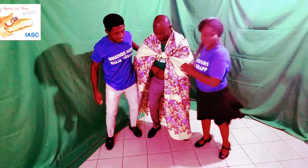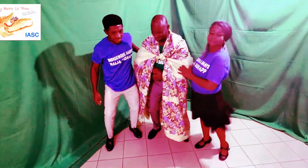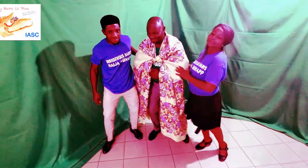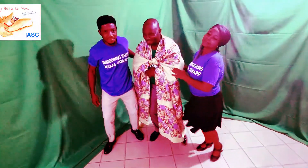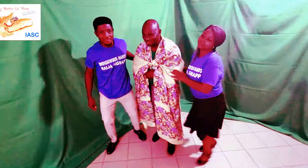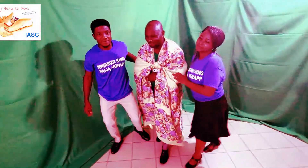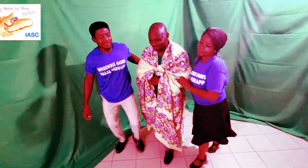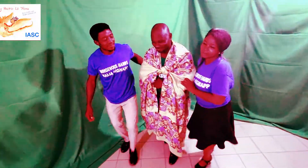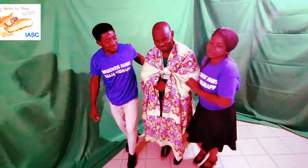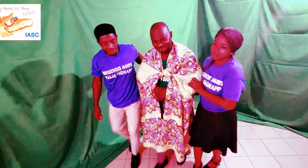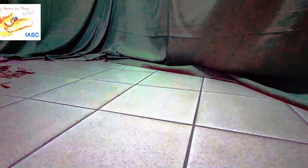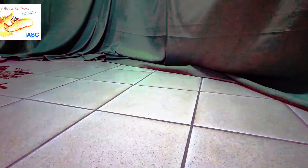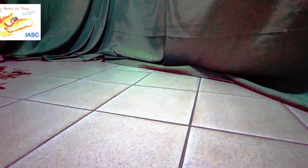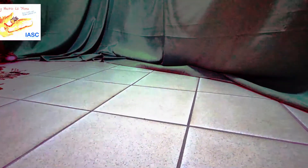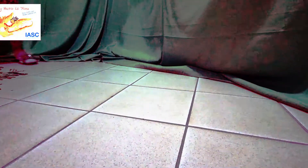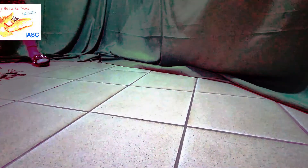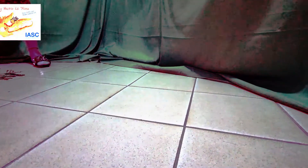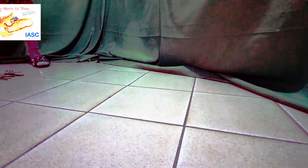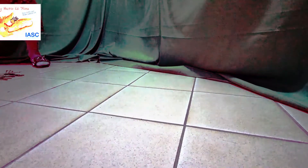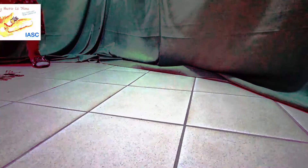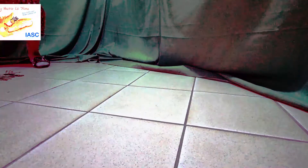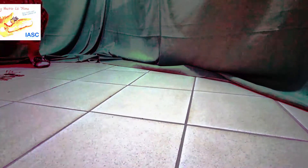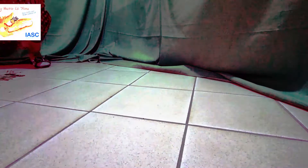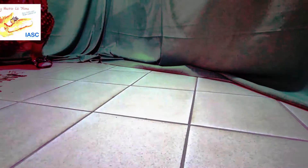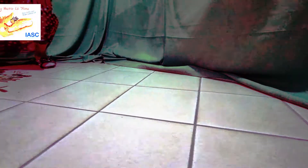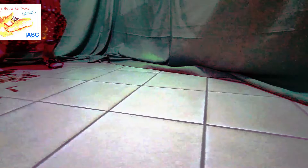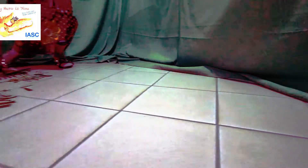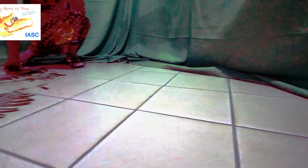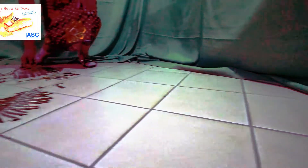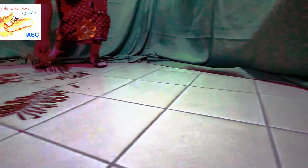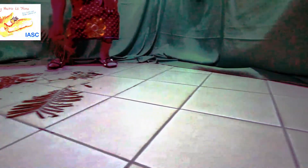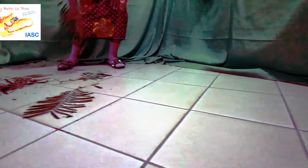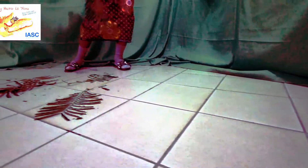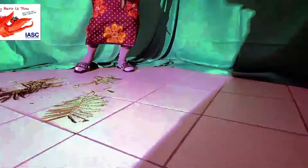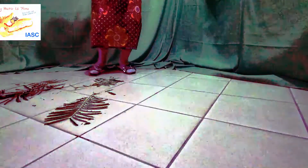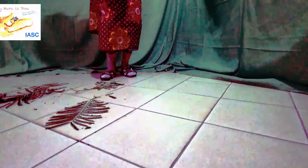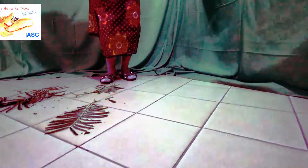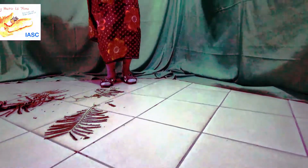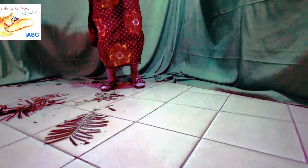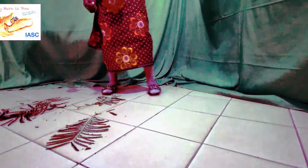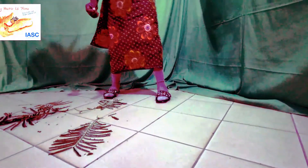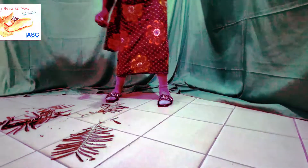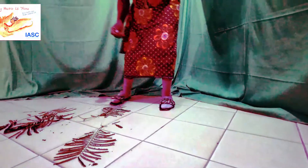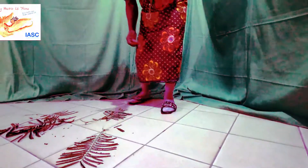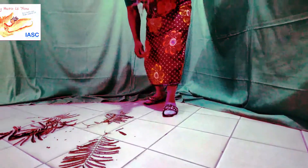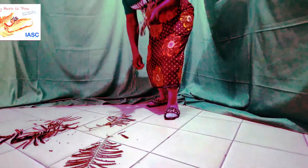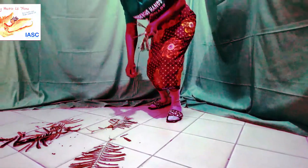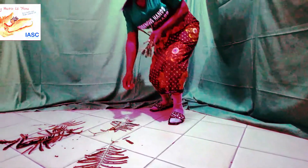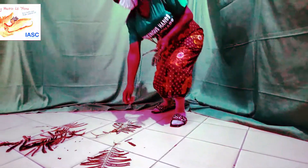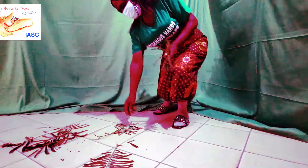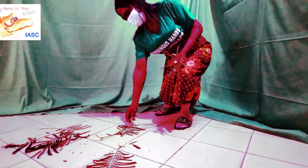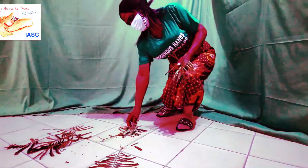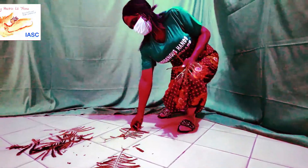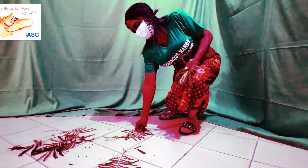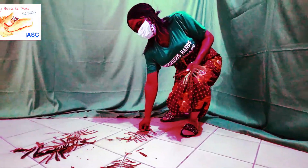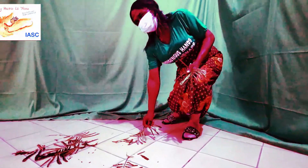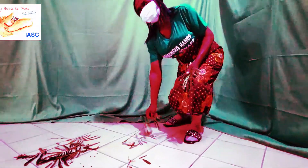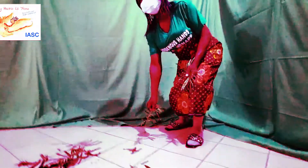"Great. My friend Sasha has a very special superpower," said Ariel. "Let's go."